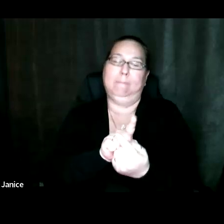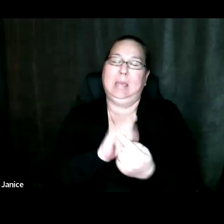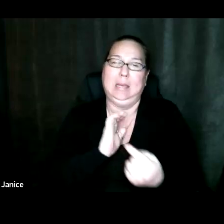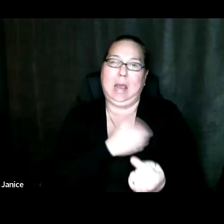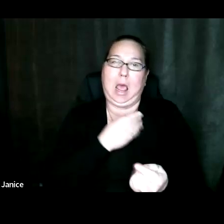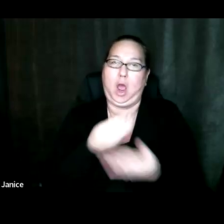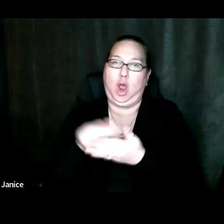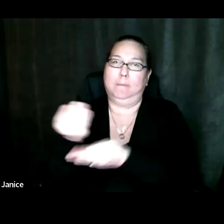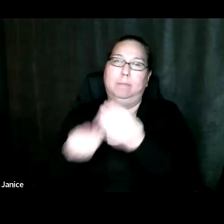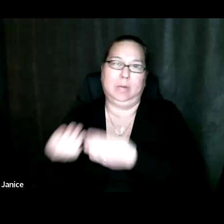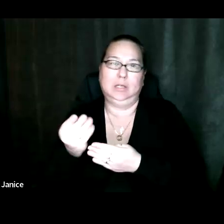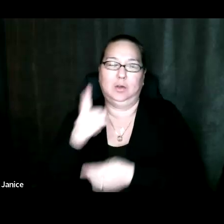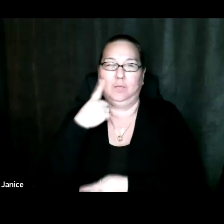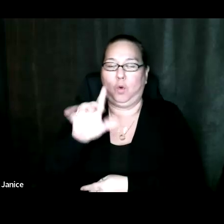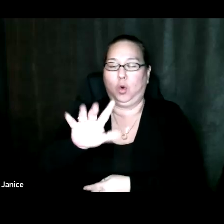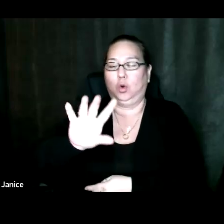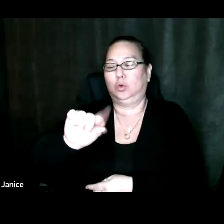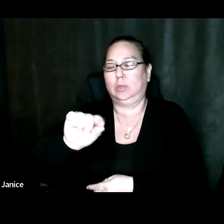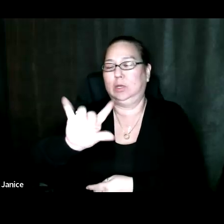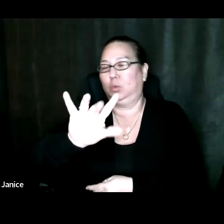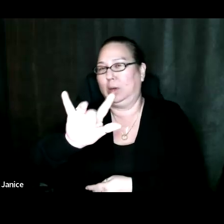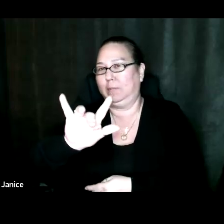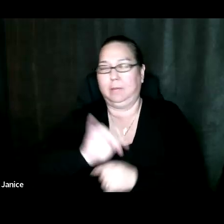I discussed a couple of times before our vacancy rates.